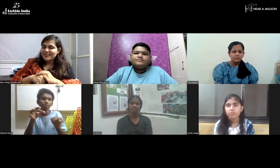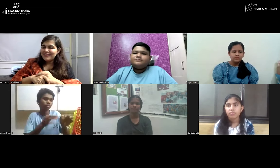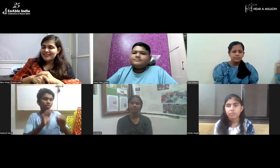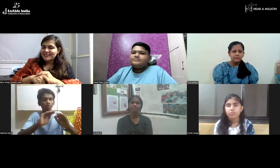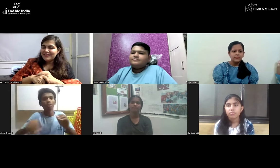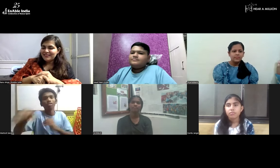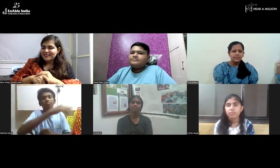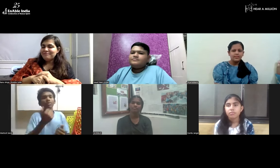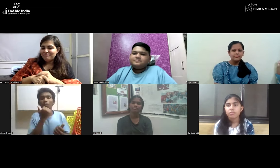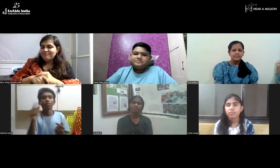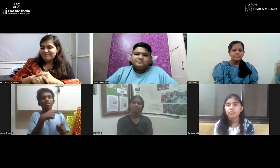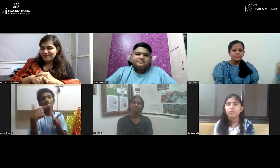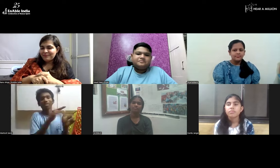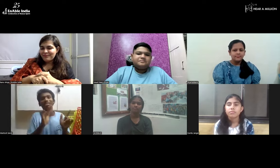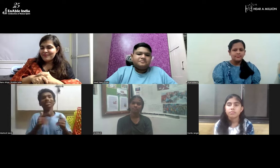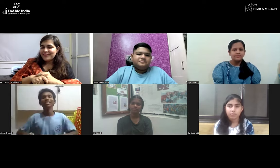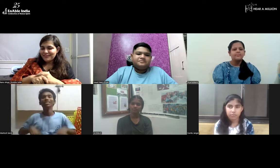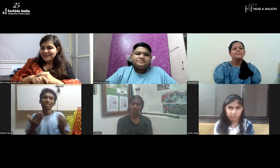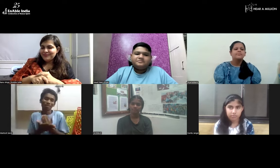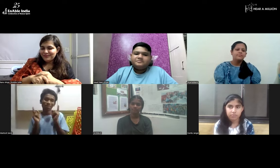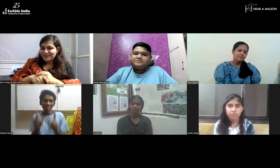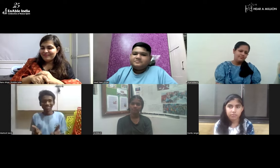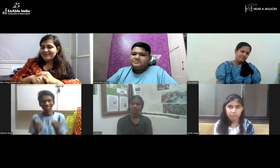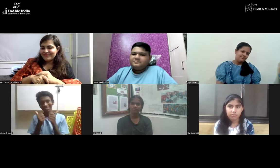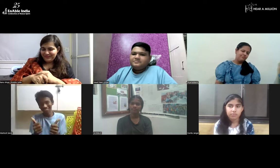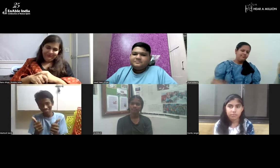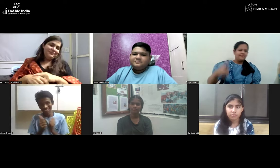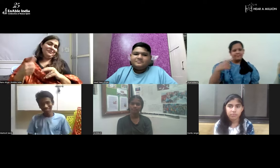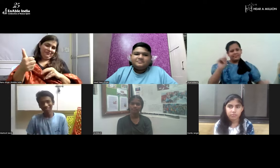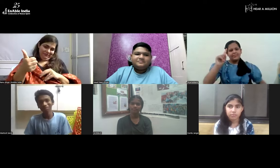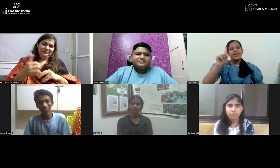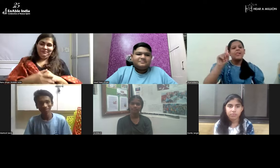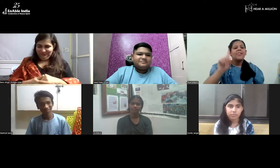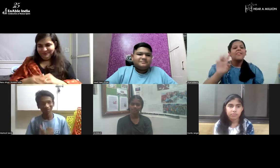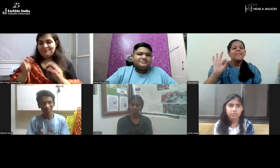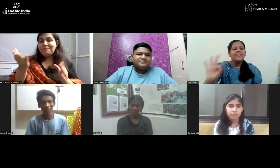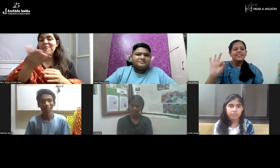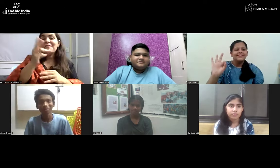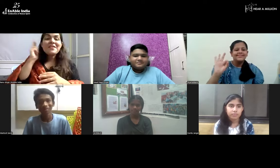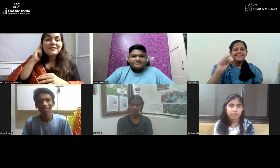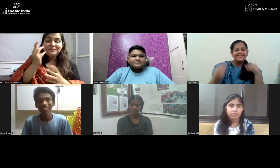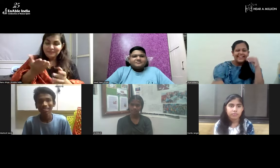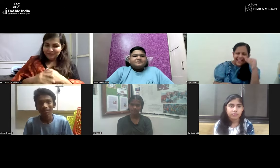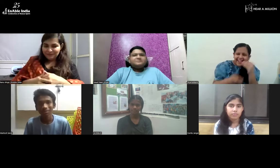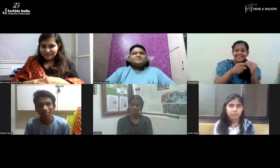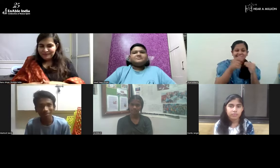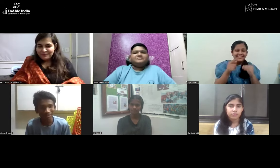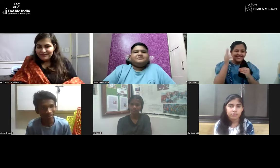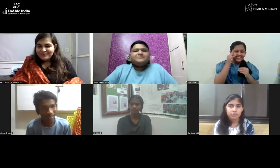yes. worried and distressed. So do not be afraid. Go and complain. Tell your friends or teachers so that the